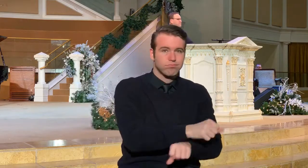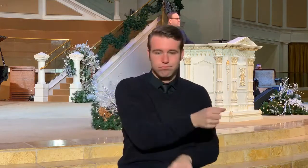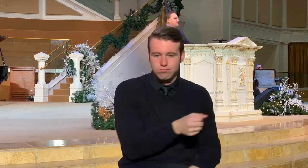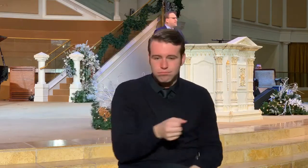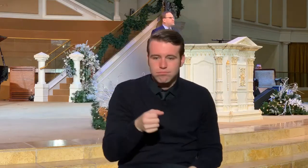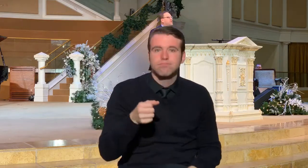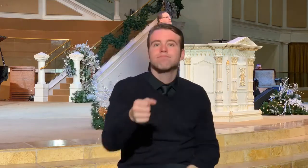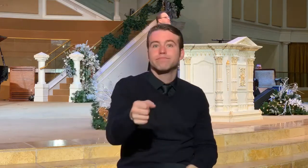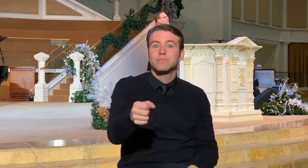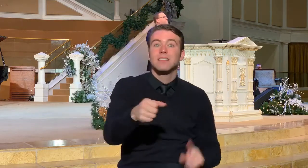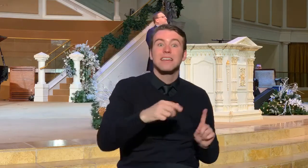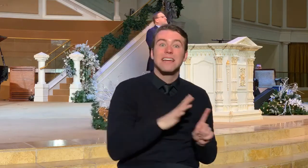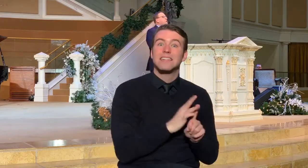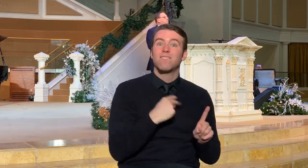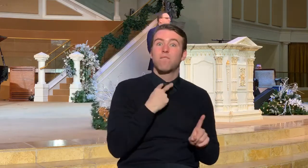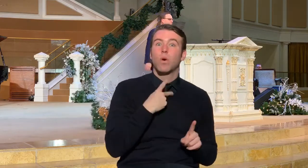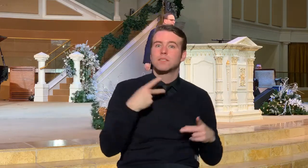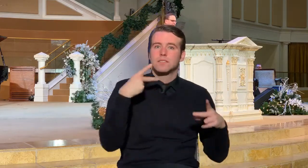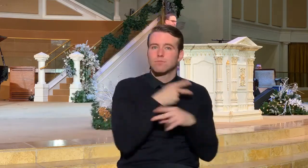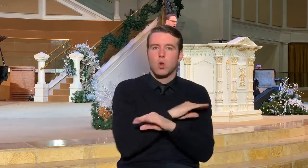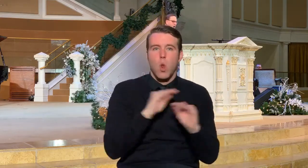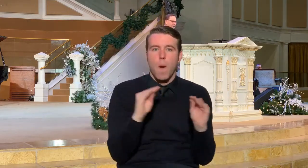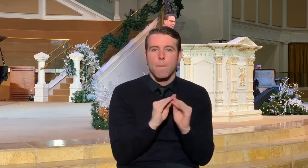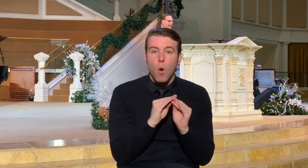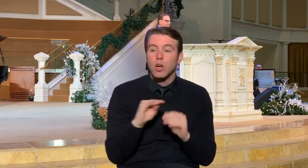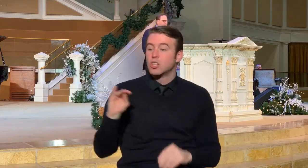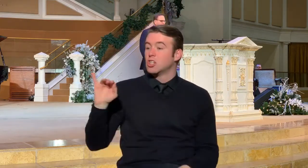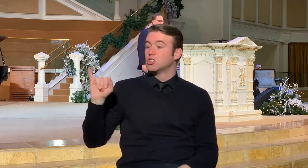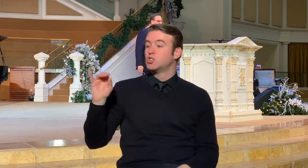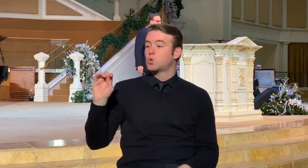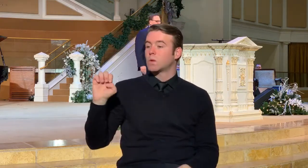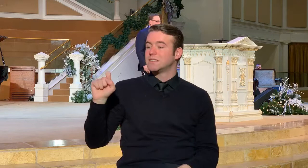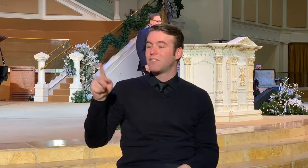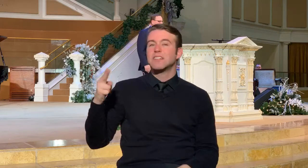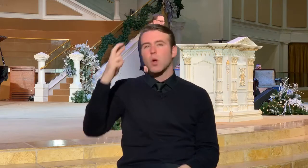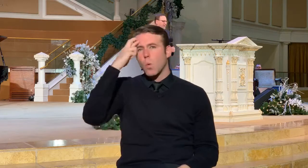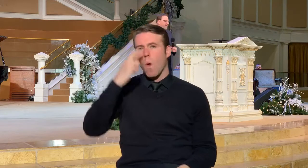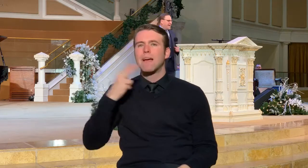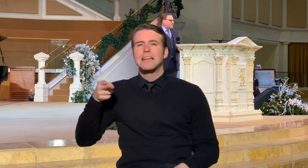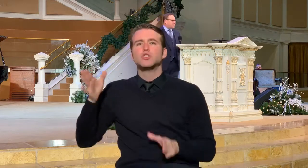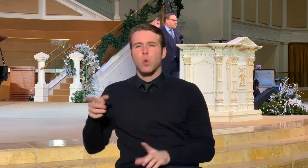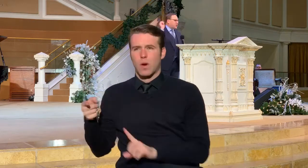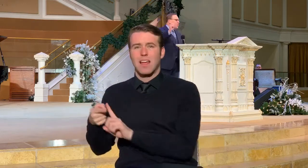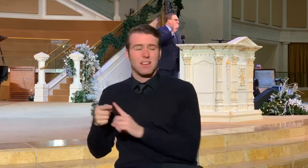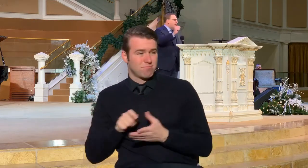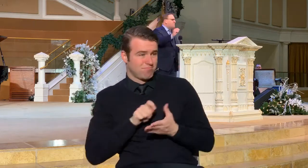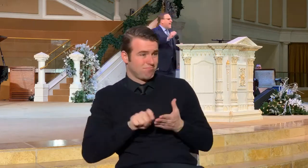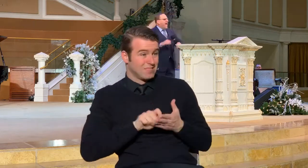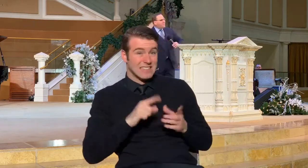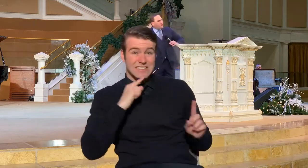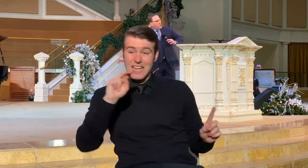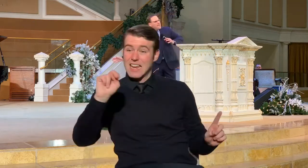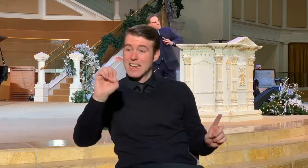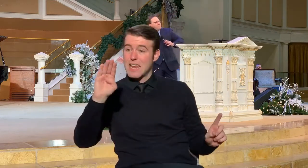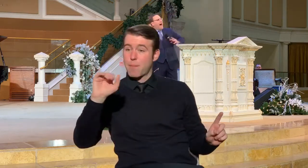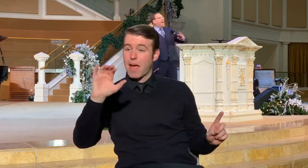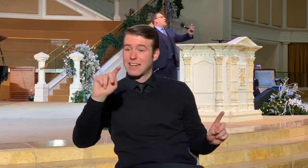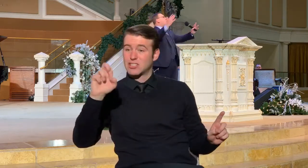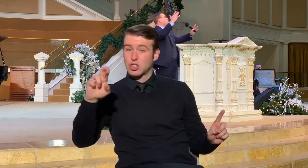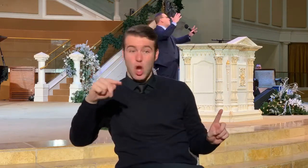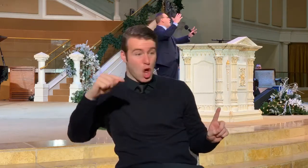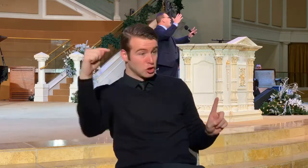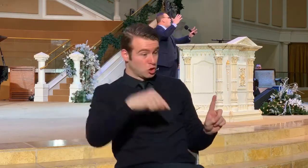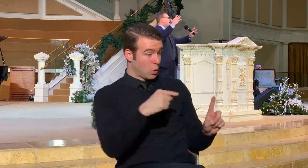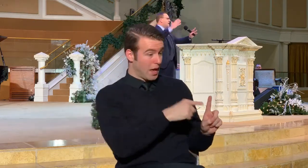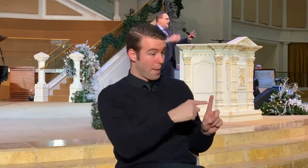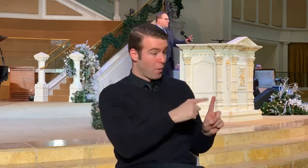in the mountains of Israel. Josephus would write to Jehoiakim and say that Nebuchadnezzar slew him and threw his body